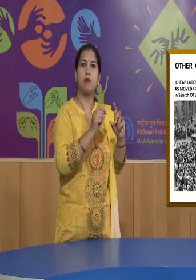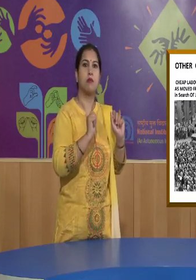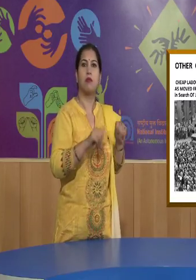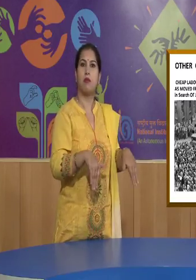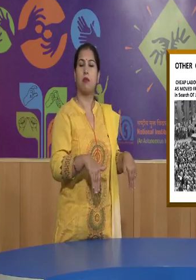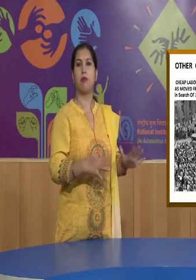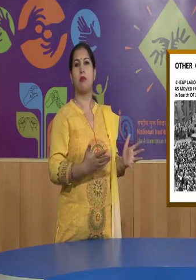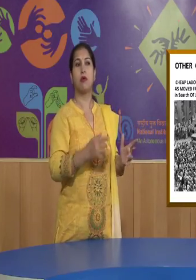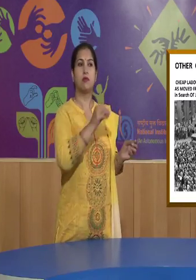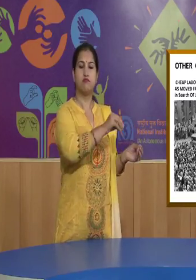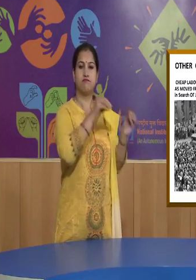in search of work.